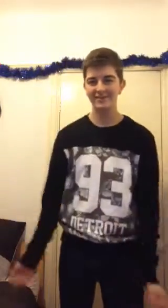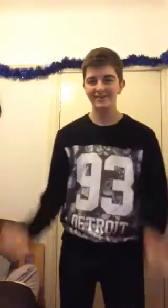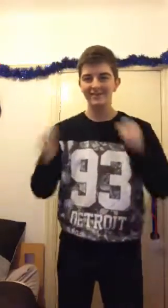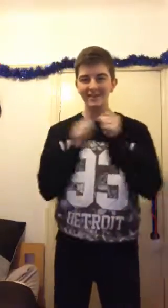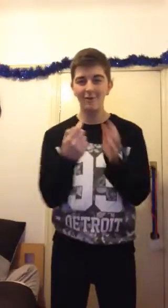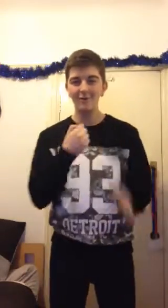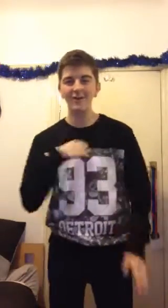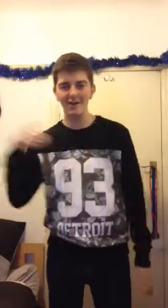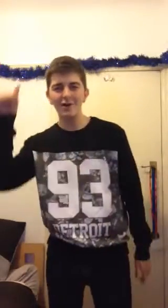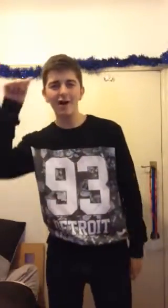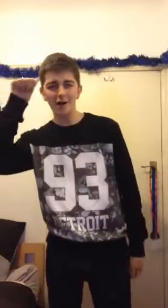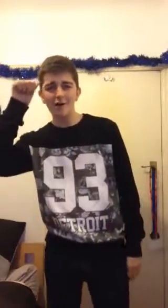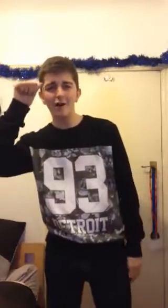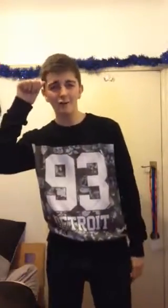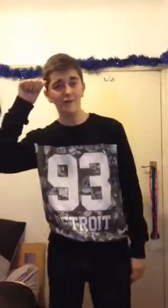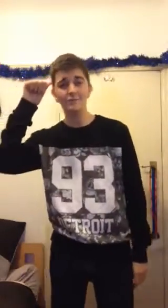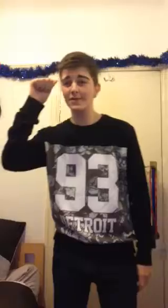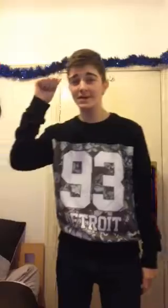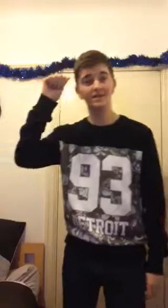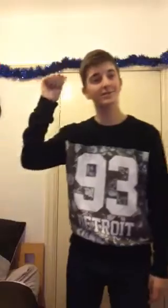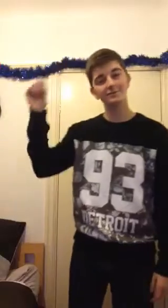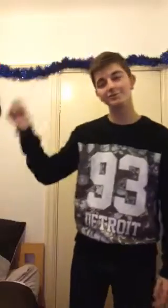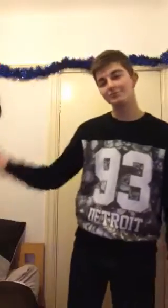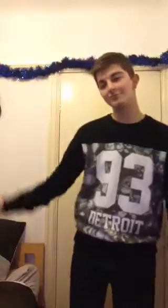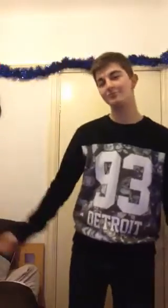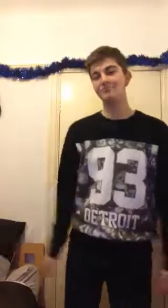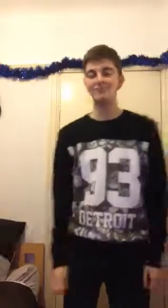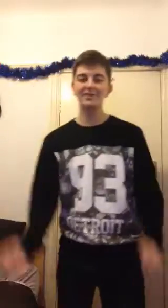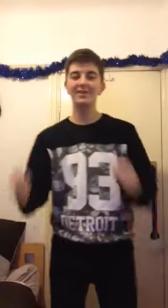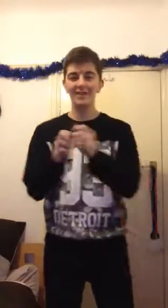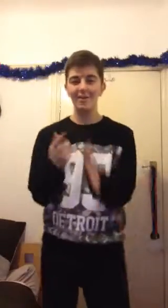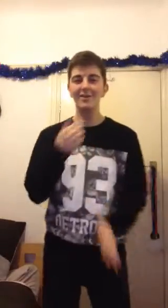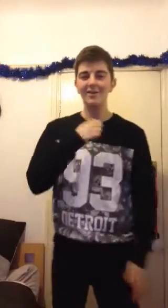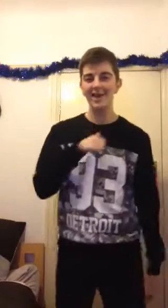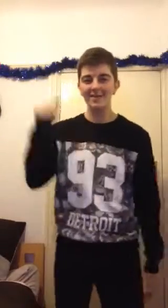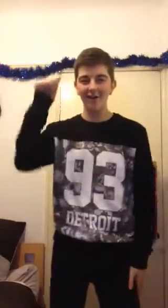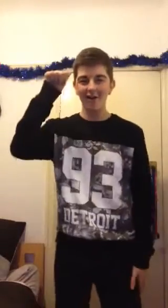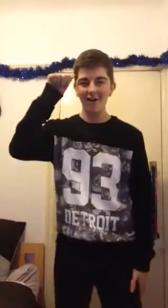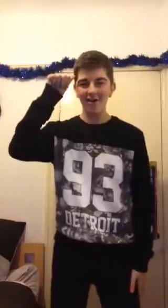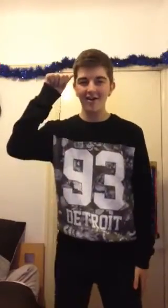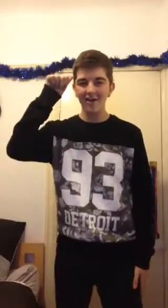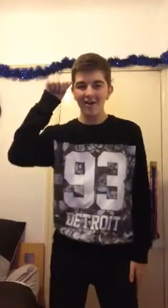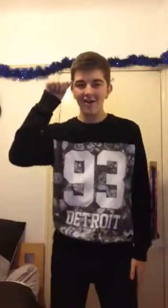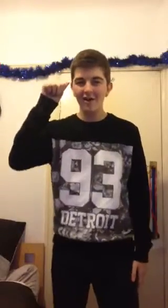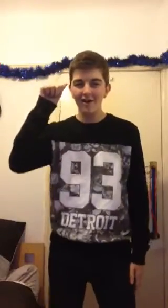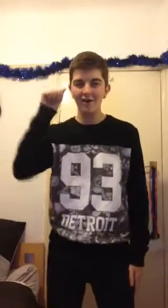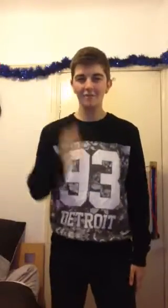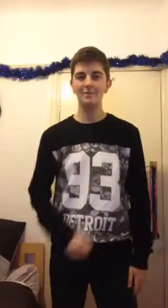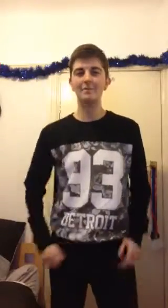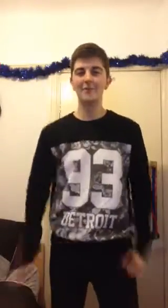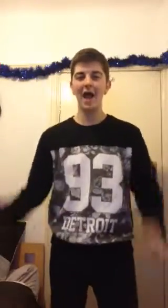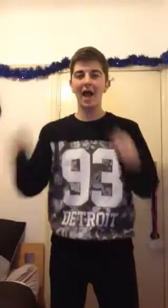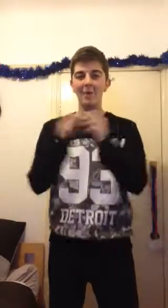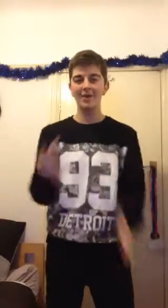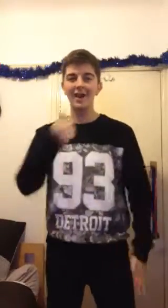How will I know that you need to see me? How will I know? How will